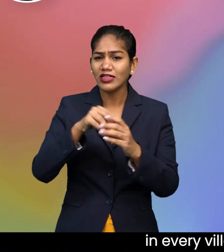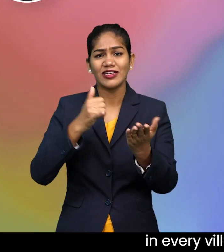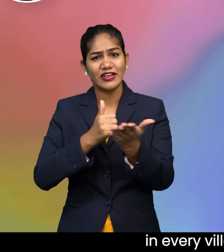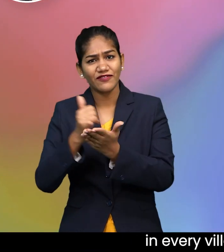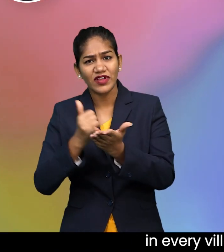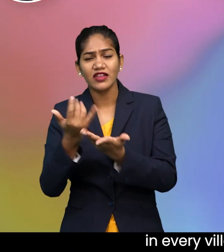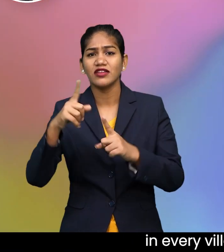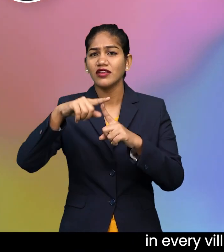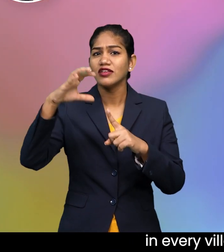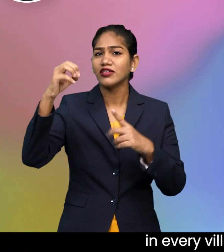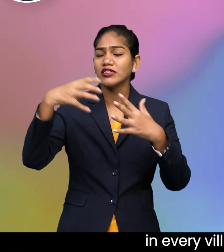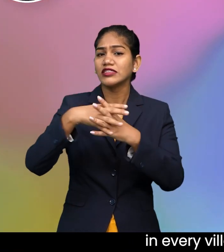town and city.